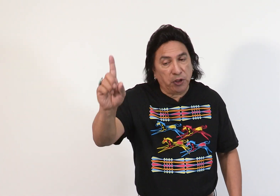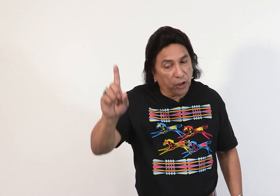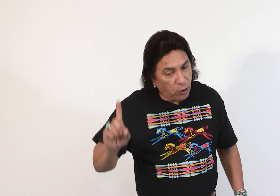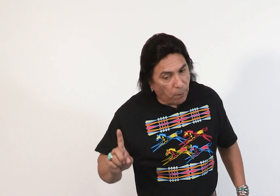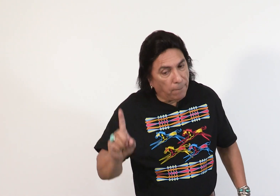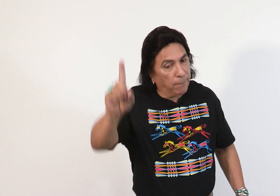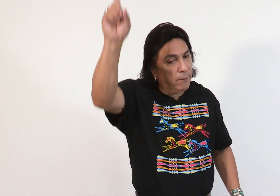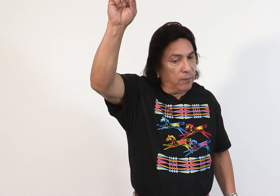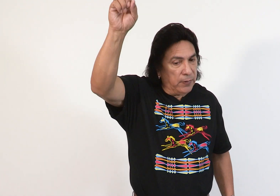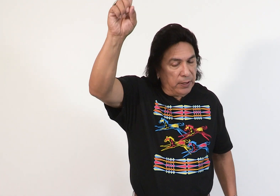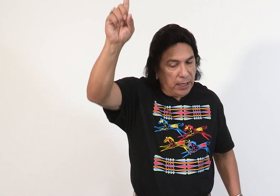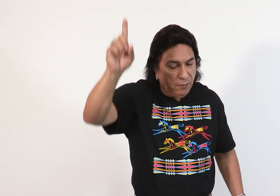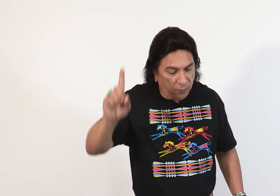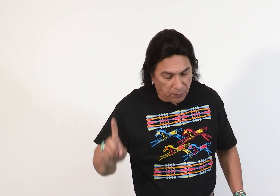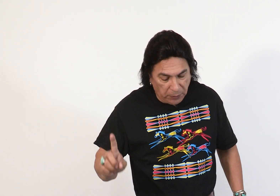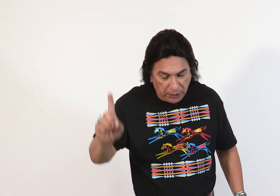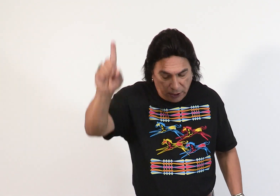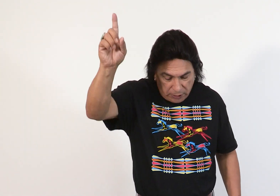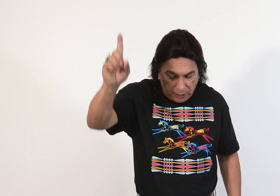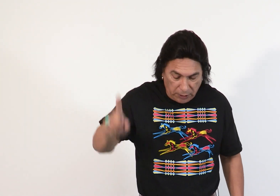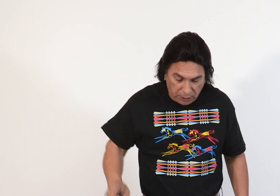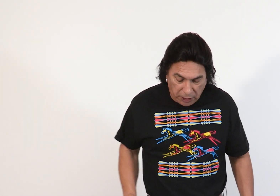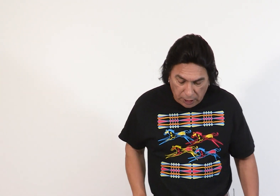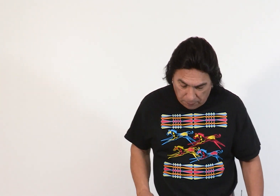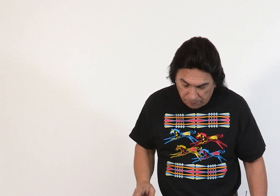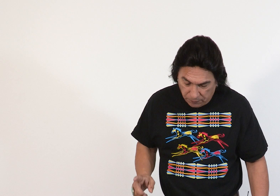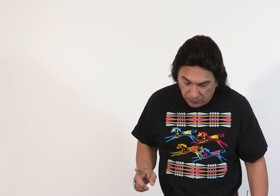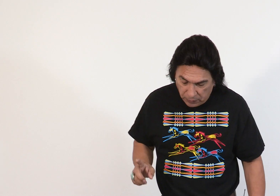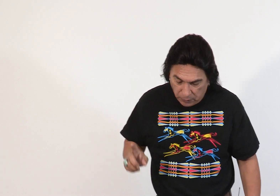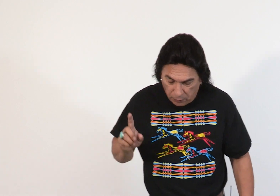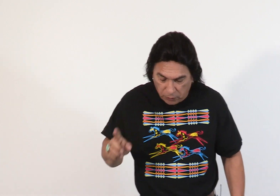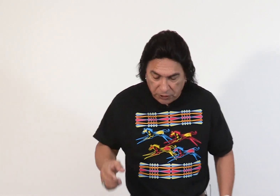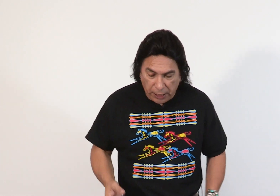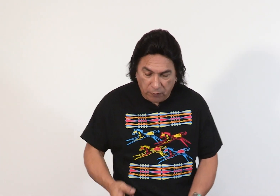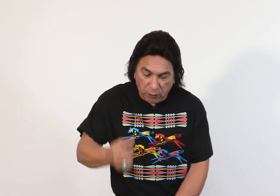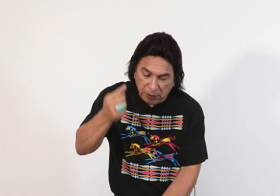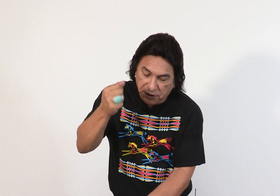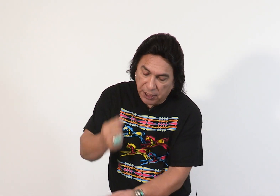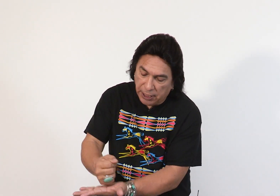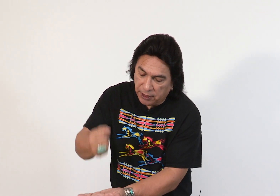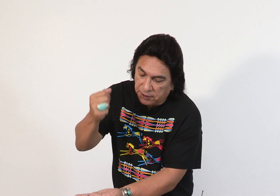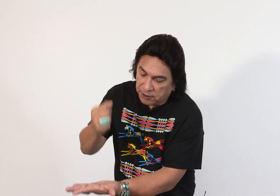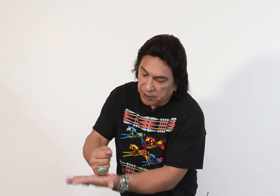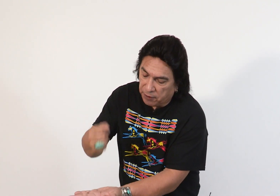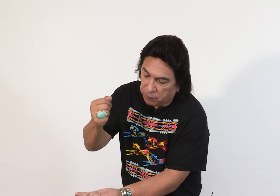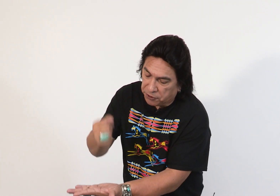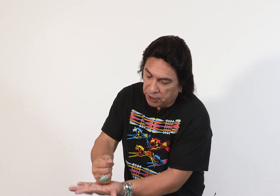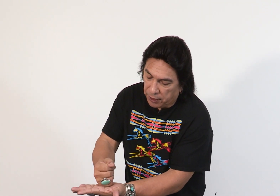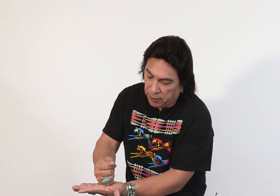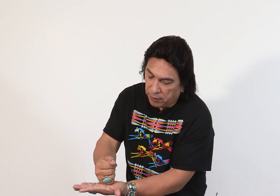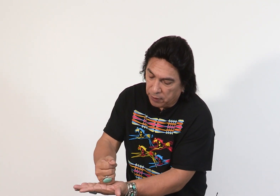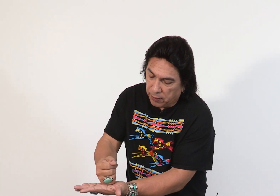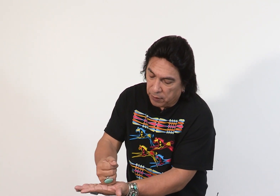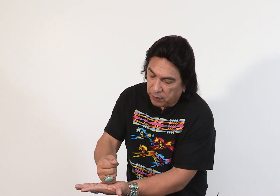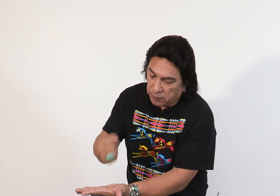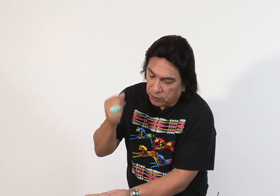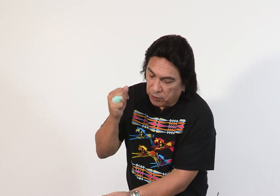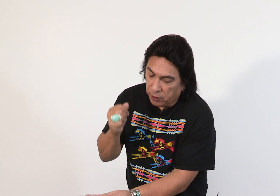could do, and that would mean to get up. Or to stand. If you've been sitting, this is a sign for sit. So you could